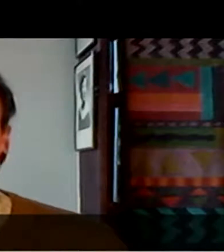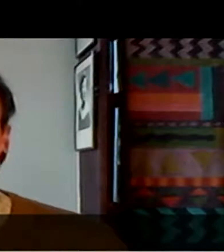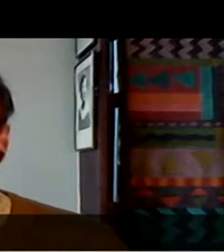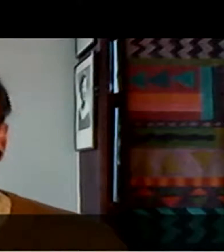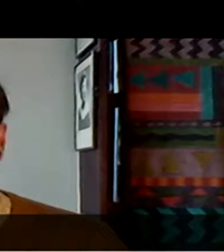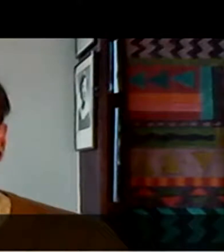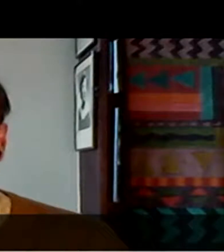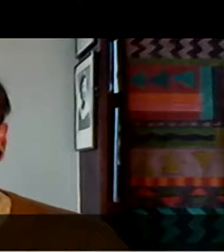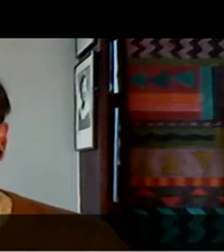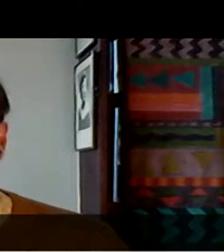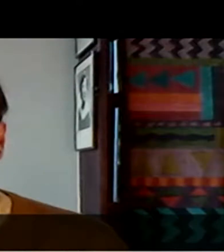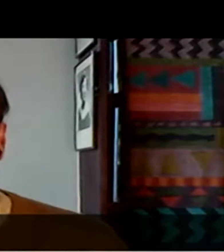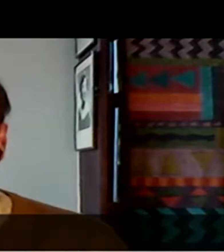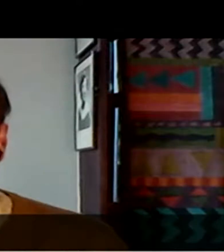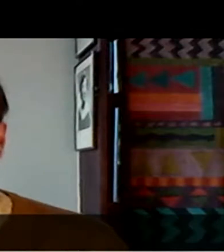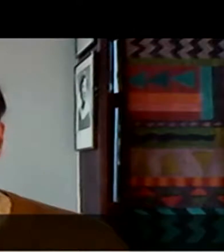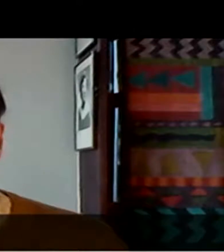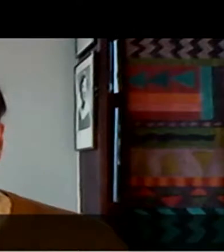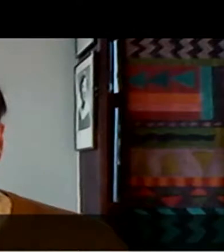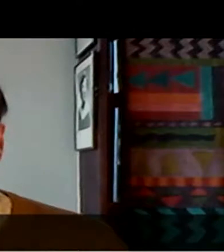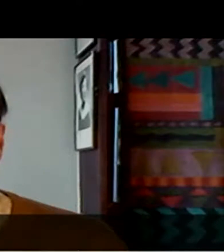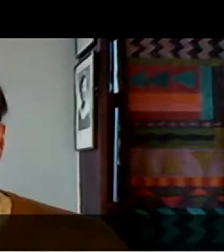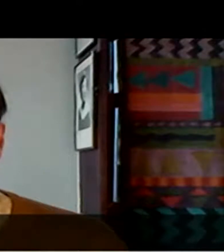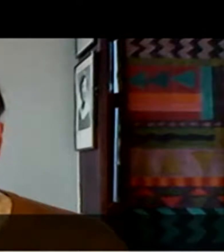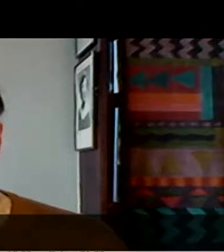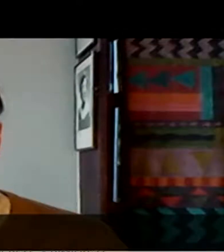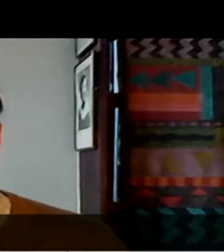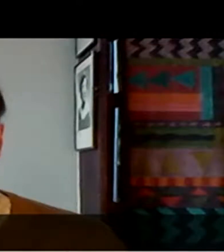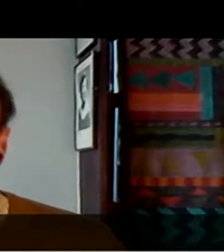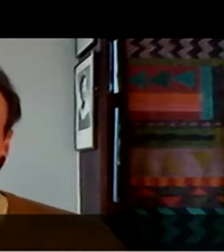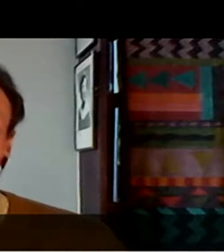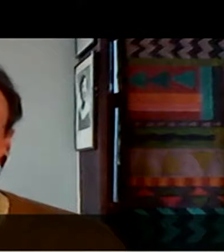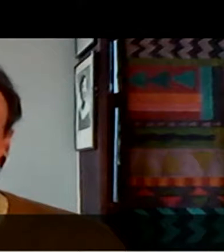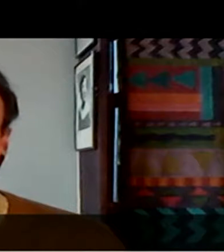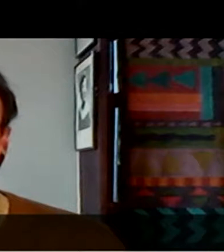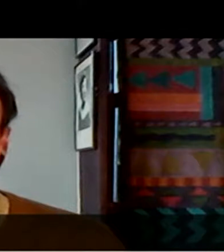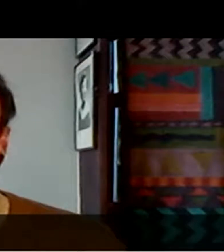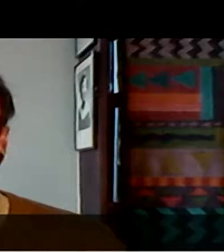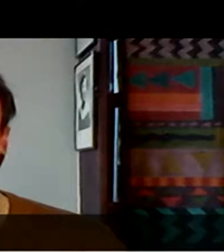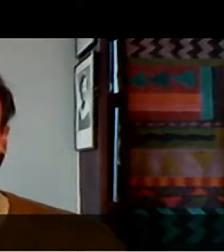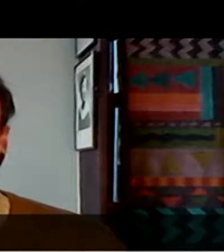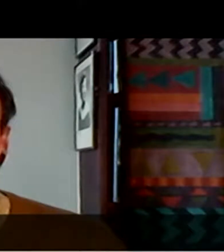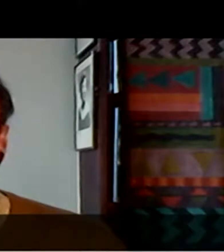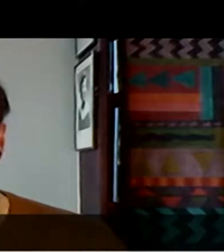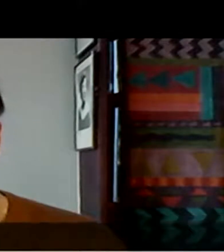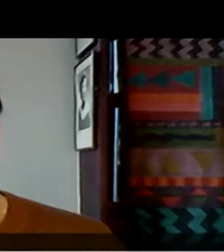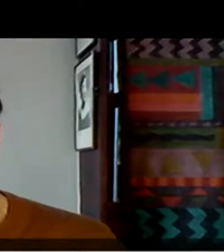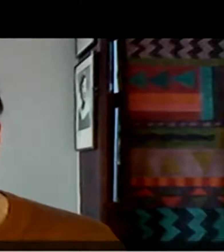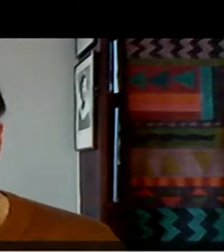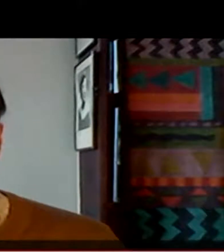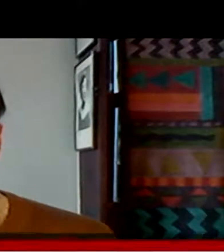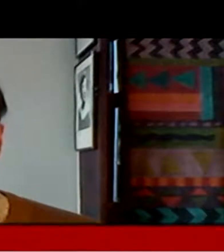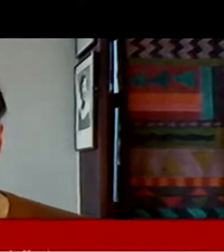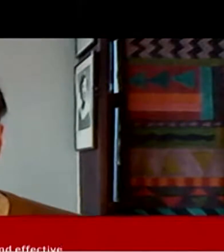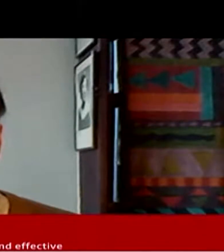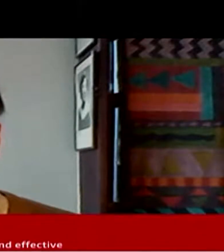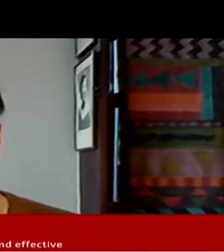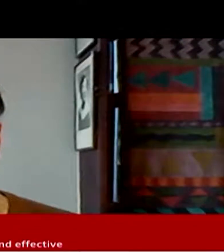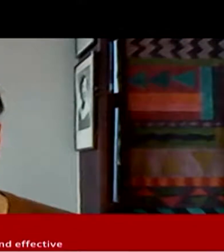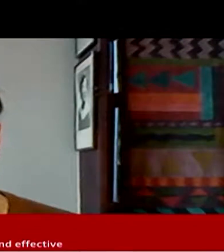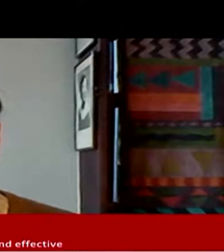Ireland tomorrow. Our National Immunisation Advisory Committee is meeting tomorrow, and then Department of Health also tomorrow, and I expect that they will